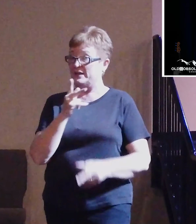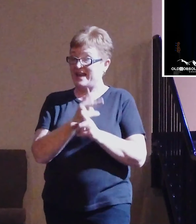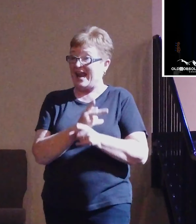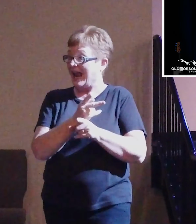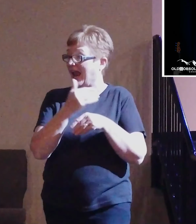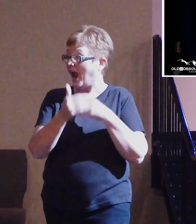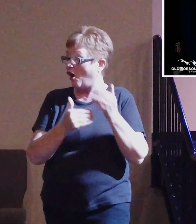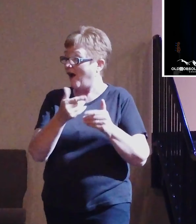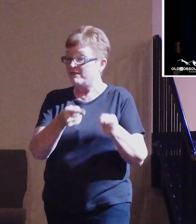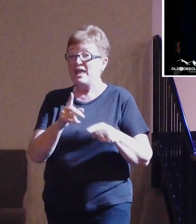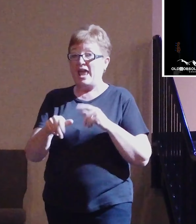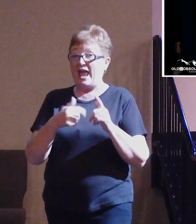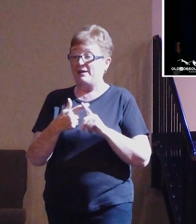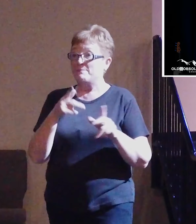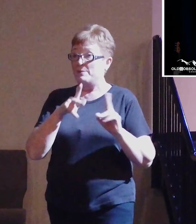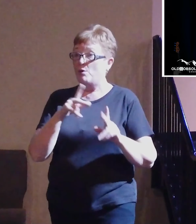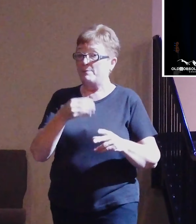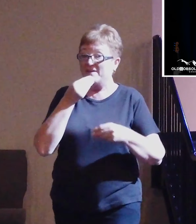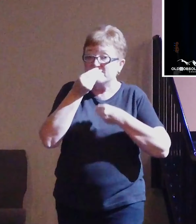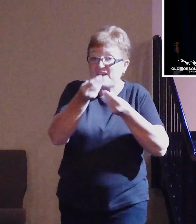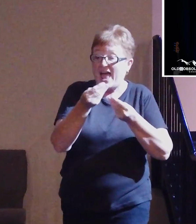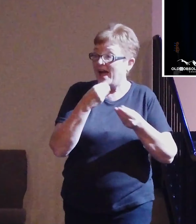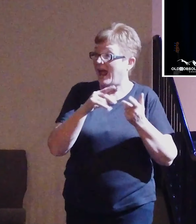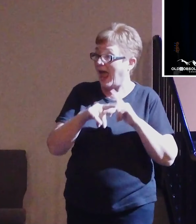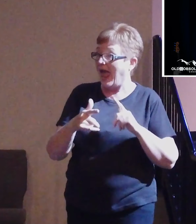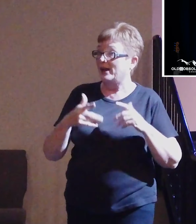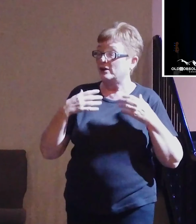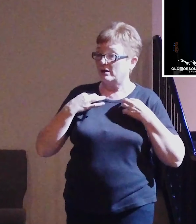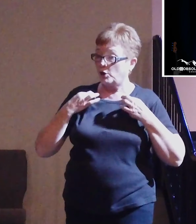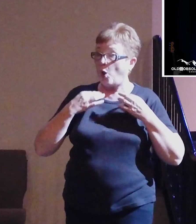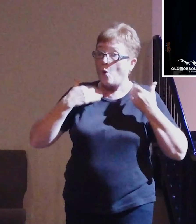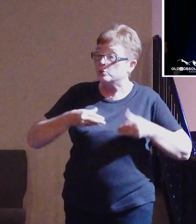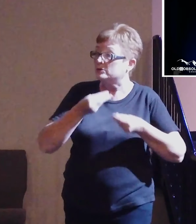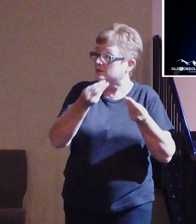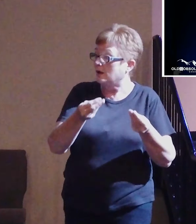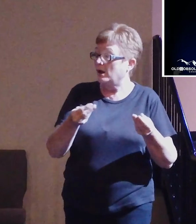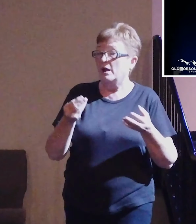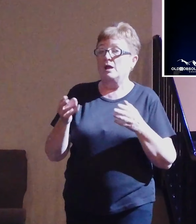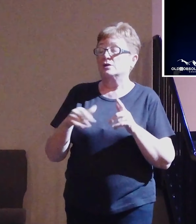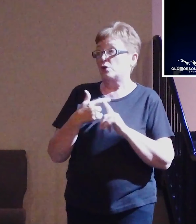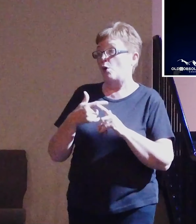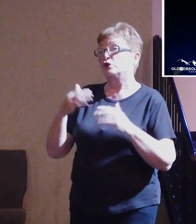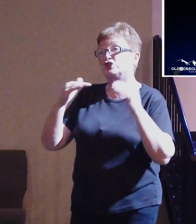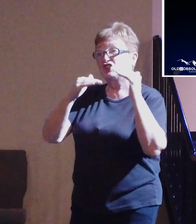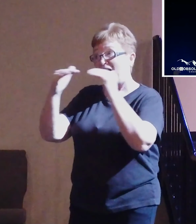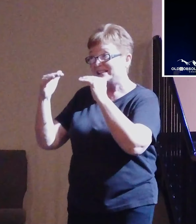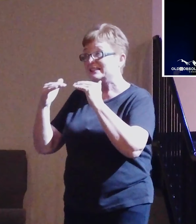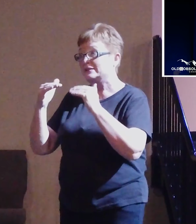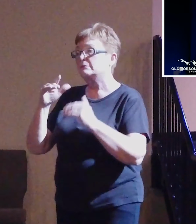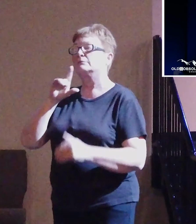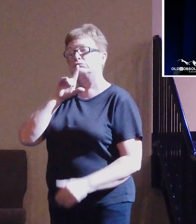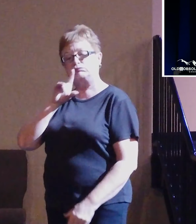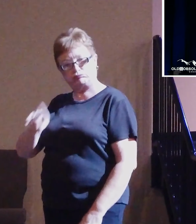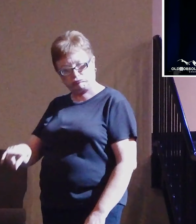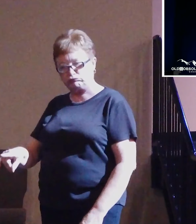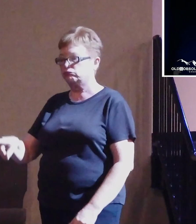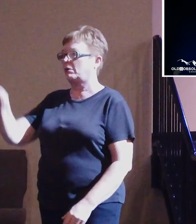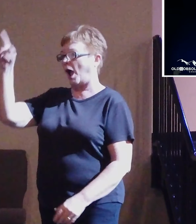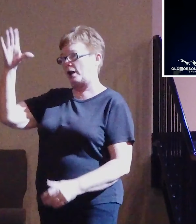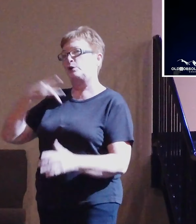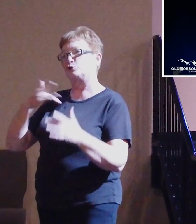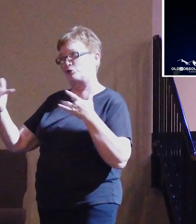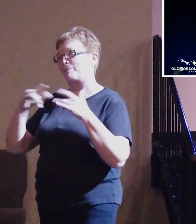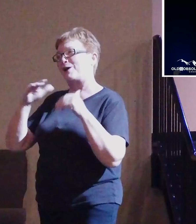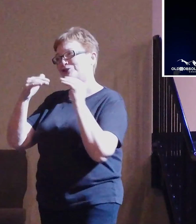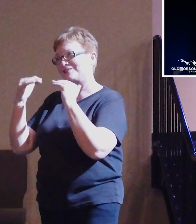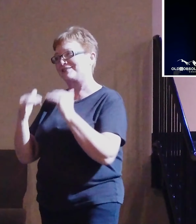fed and people are being clothed. So justice is a concern for God. One of the most oft